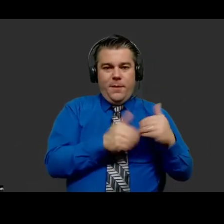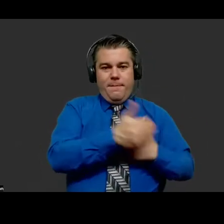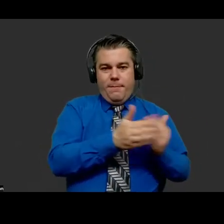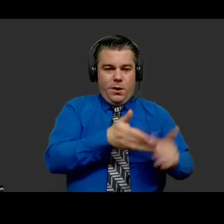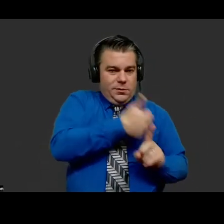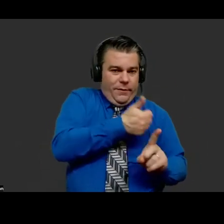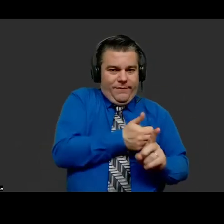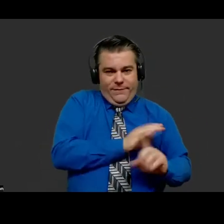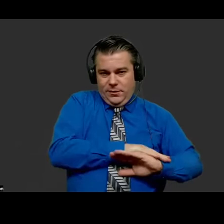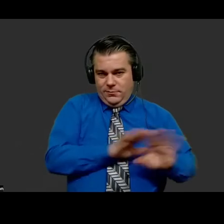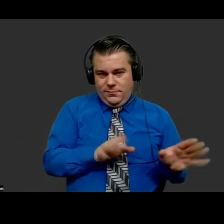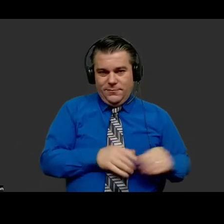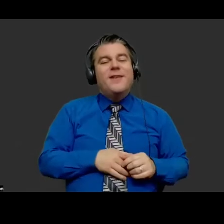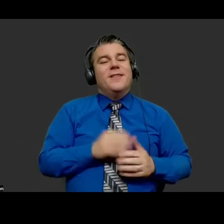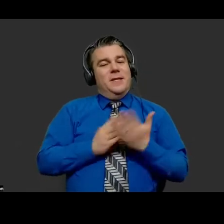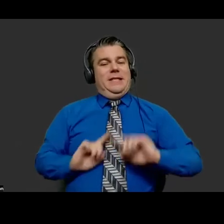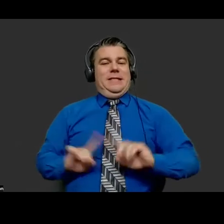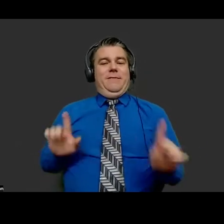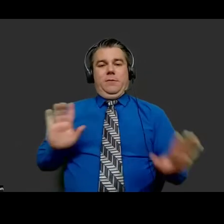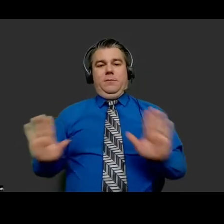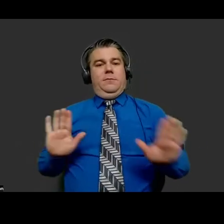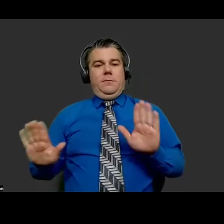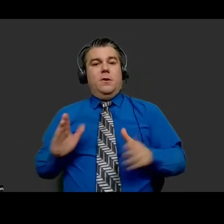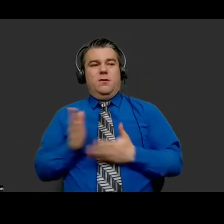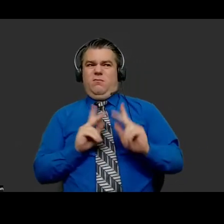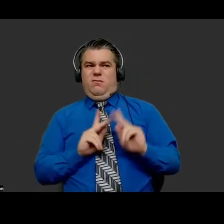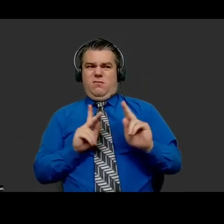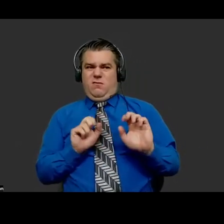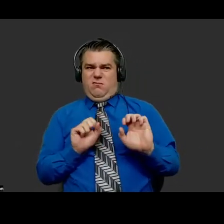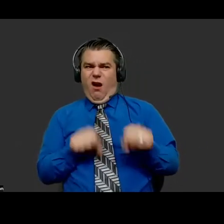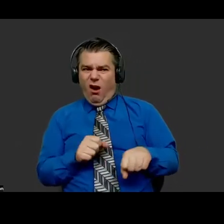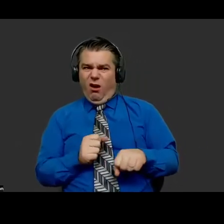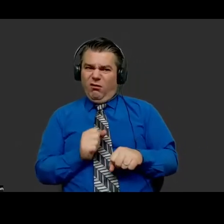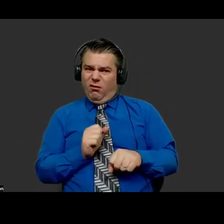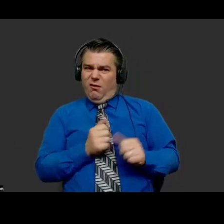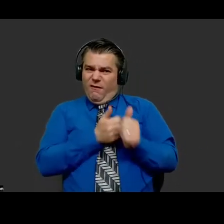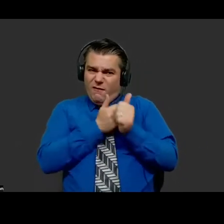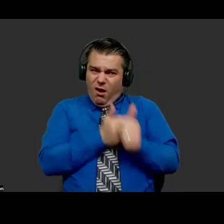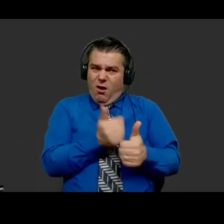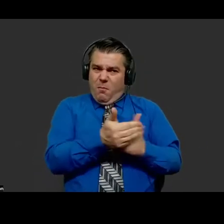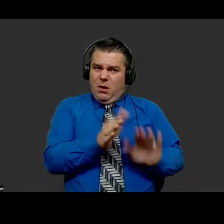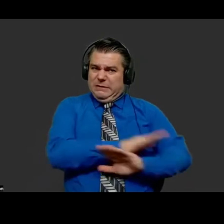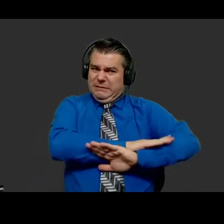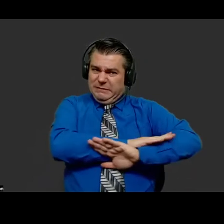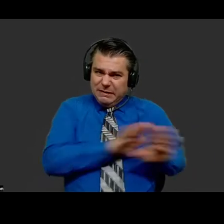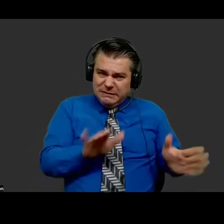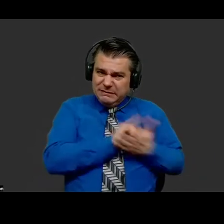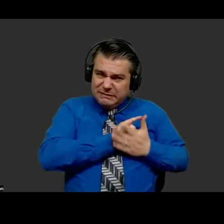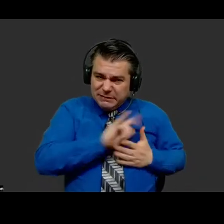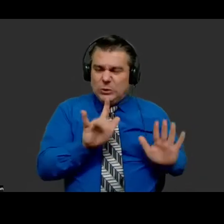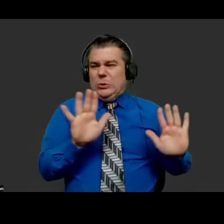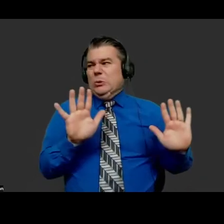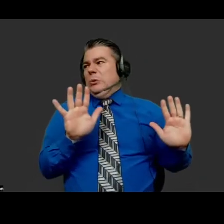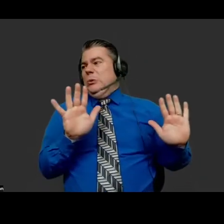some differences because some people might be like, I don't know if I can do just what's in the box. But so just all right,